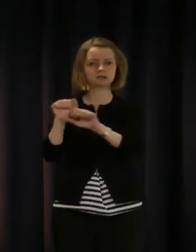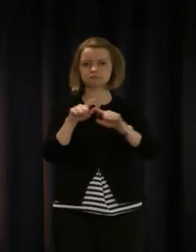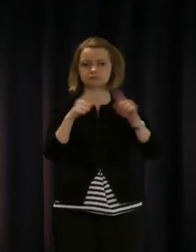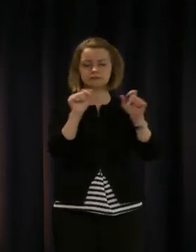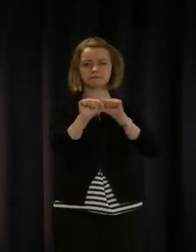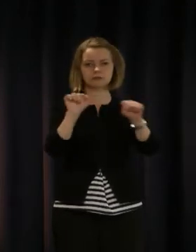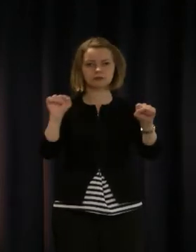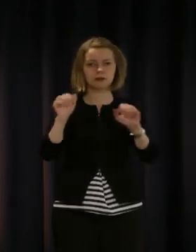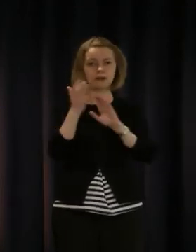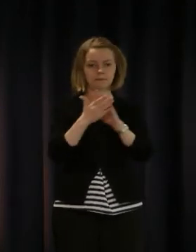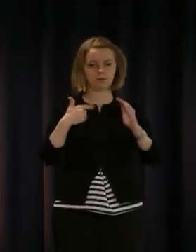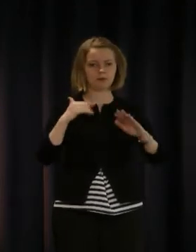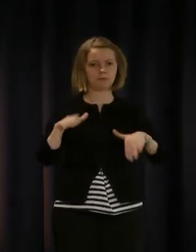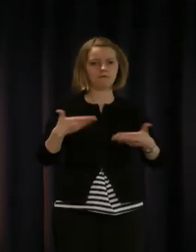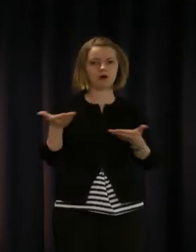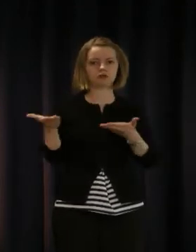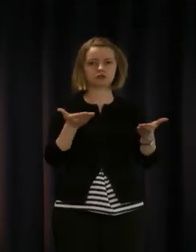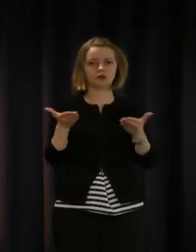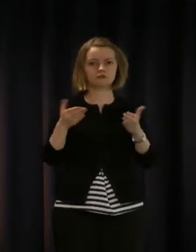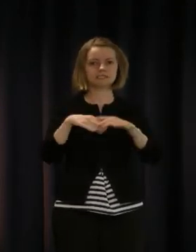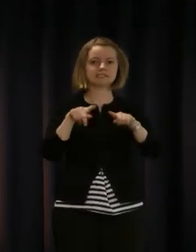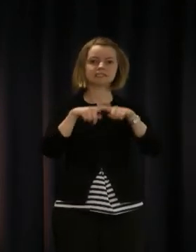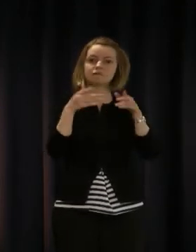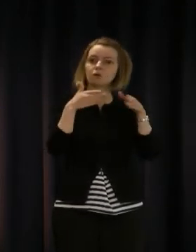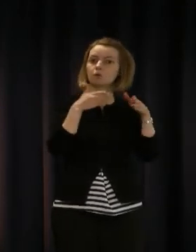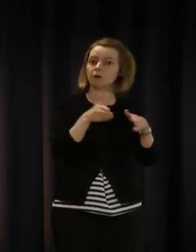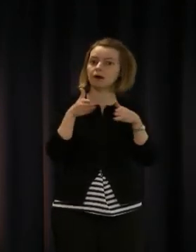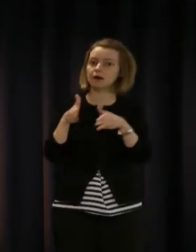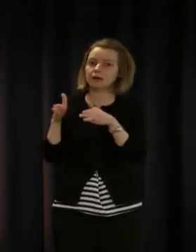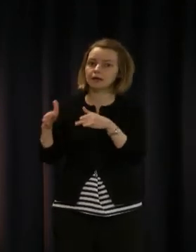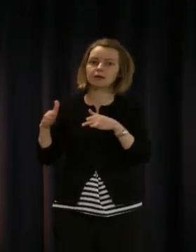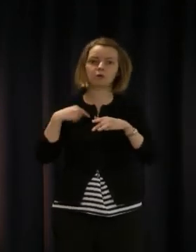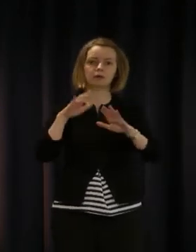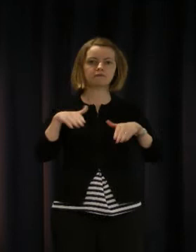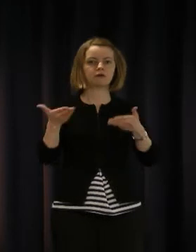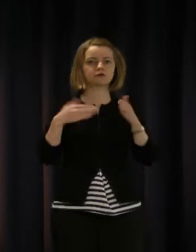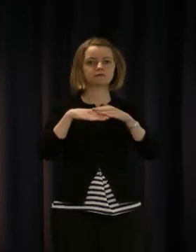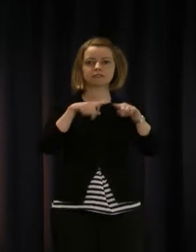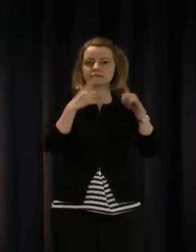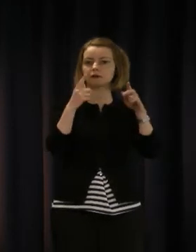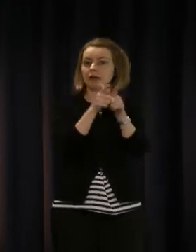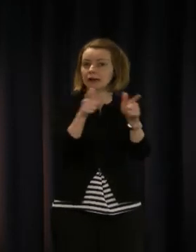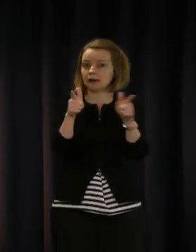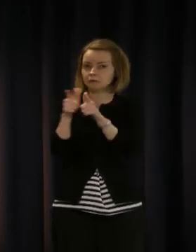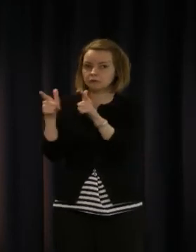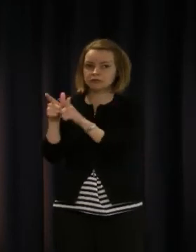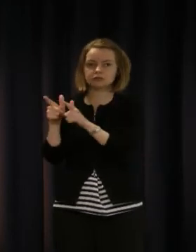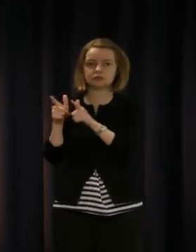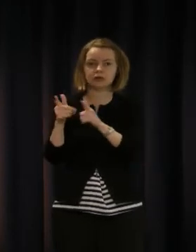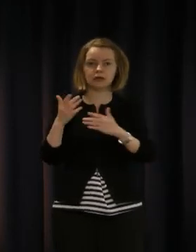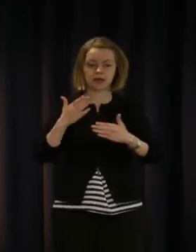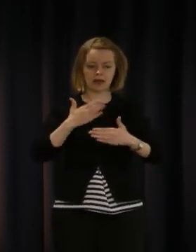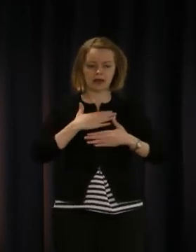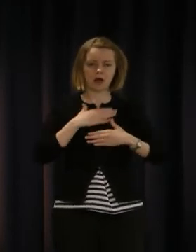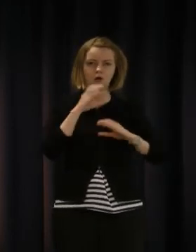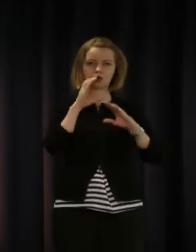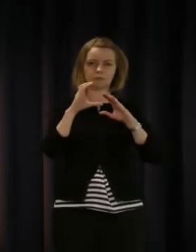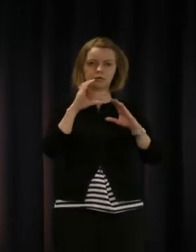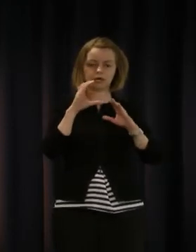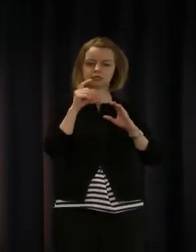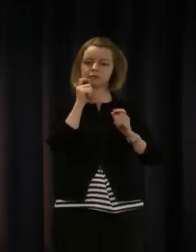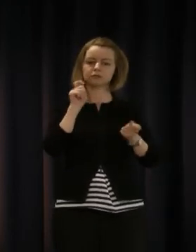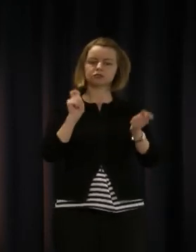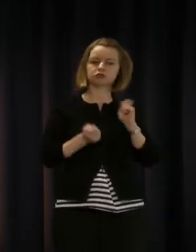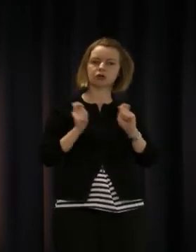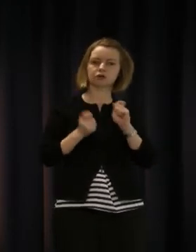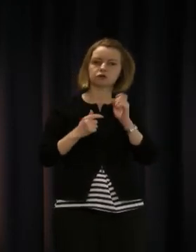Providing our services in different formats and languages and adapting the way we communicate